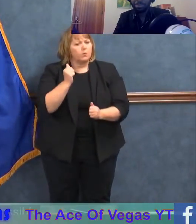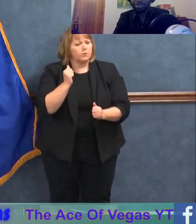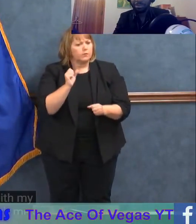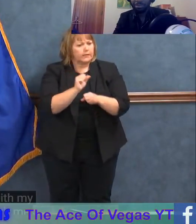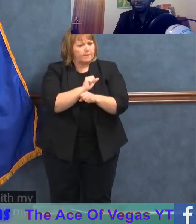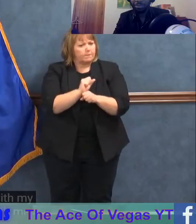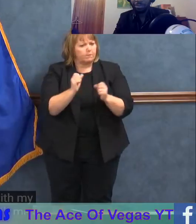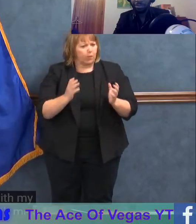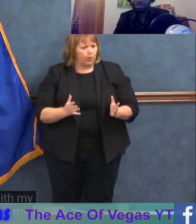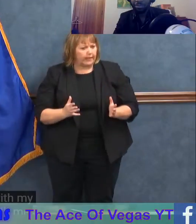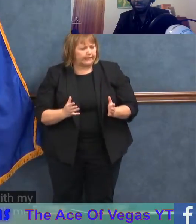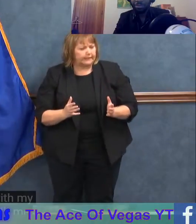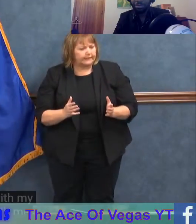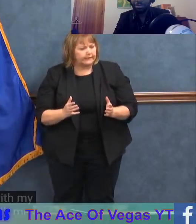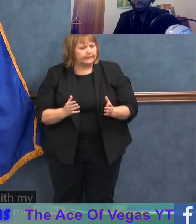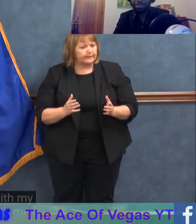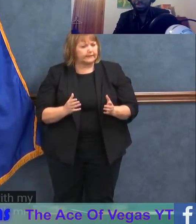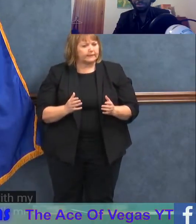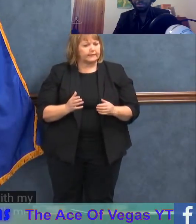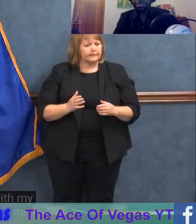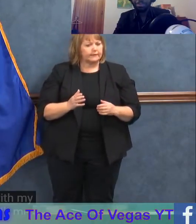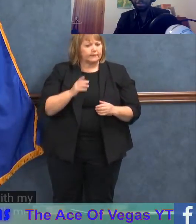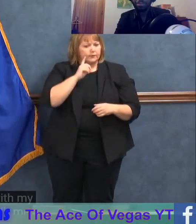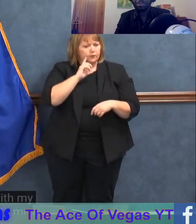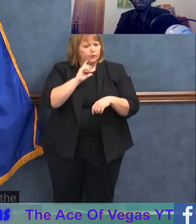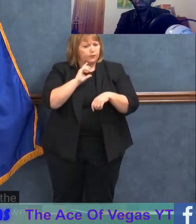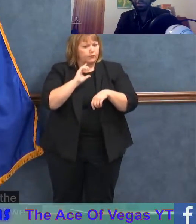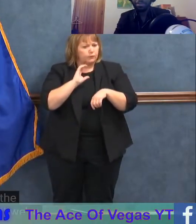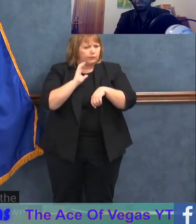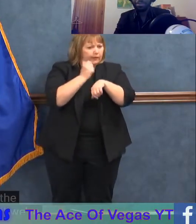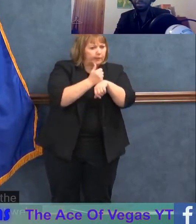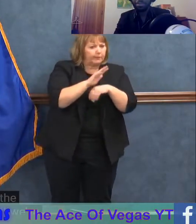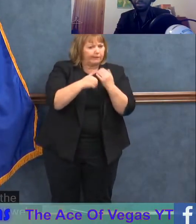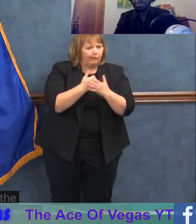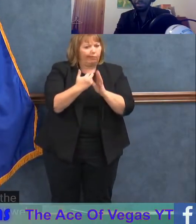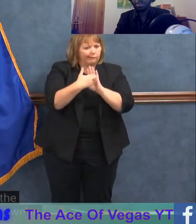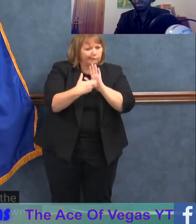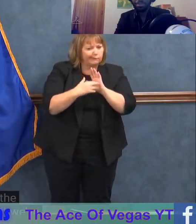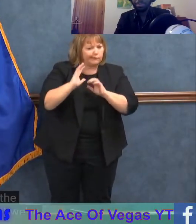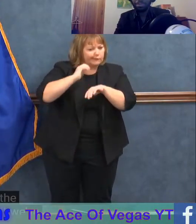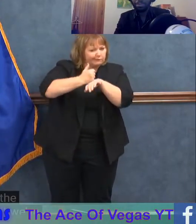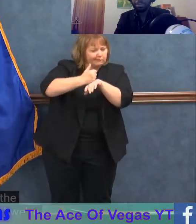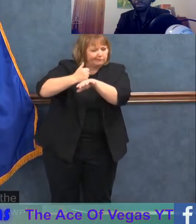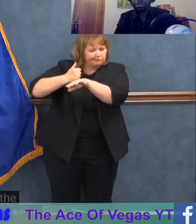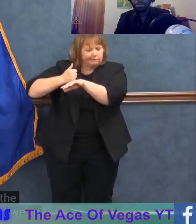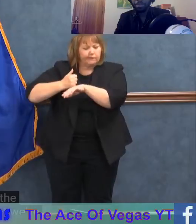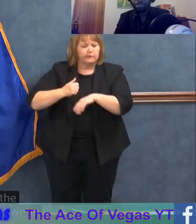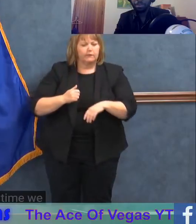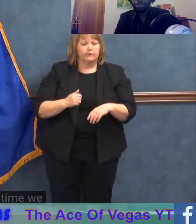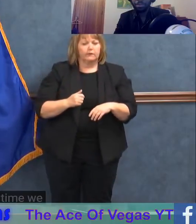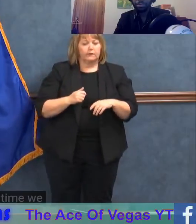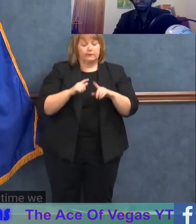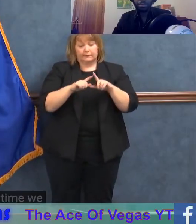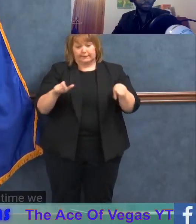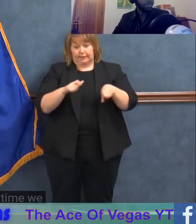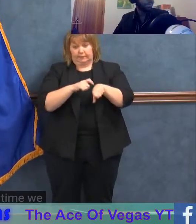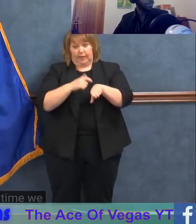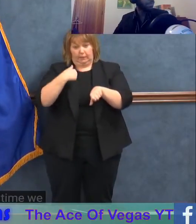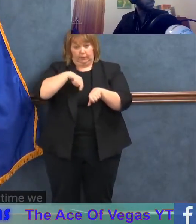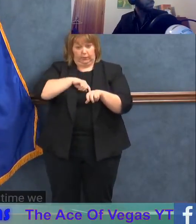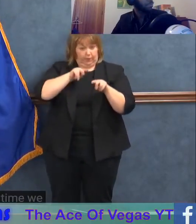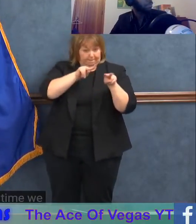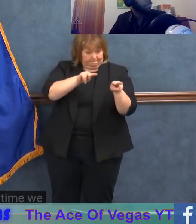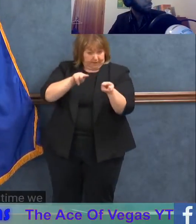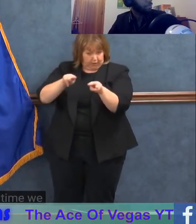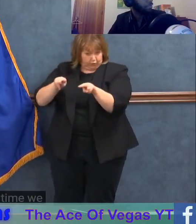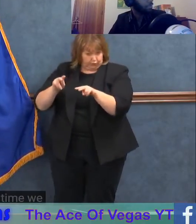administration and with me to implement all of the mitigation measures that we've put in place. At the same time, we are monitoring them very closely